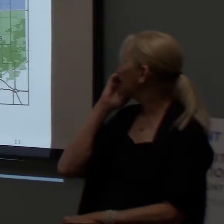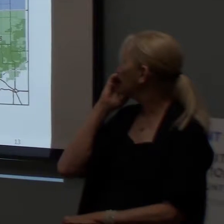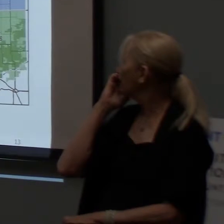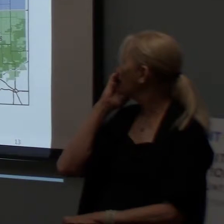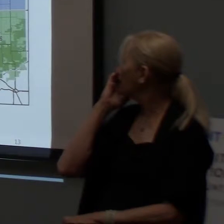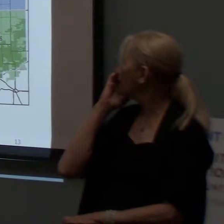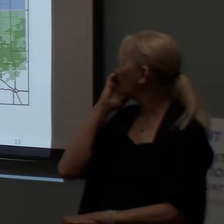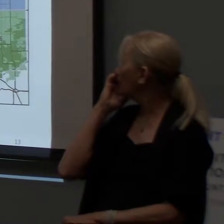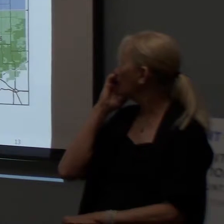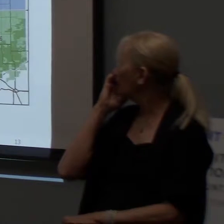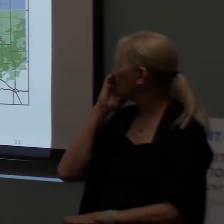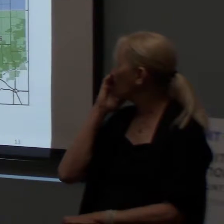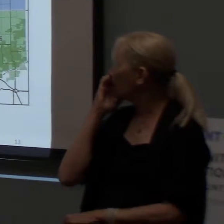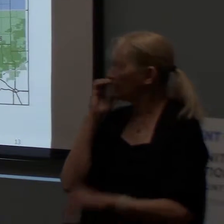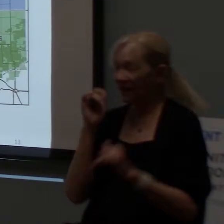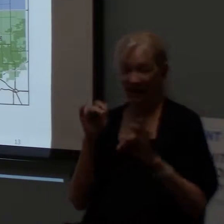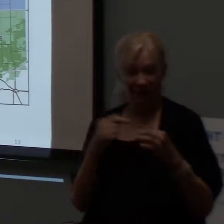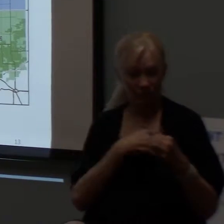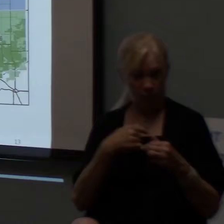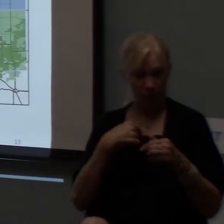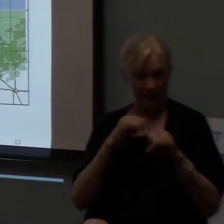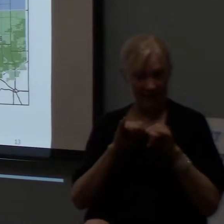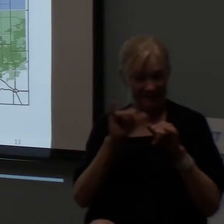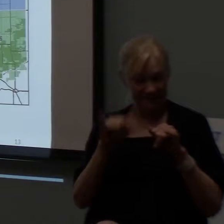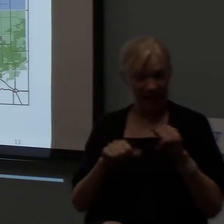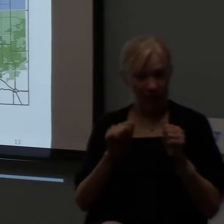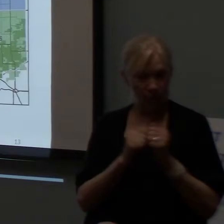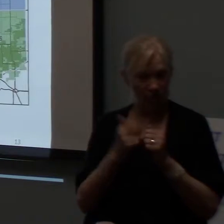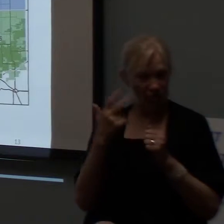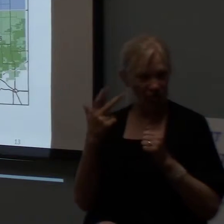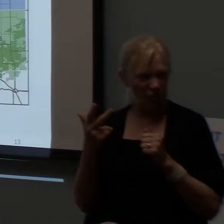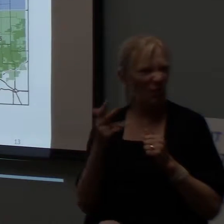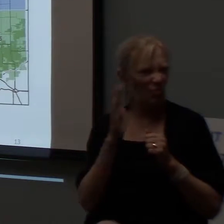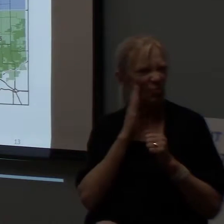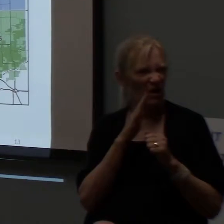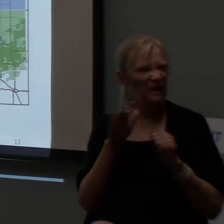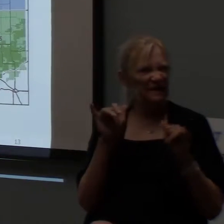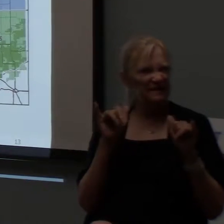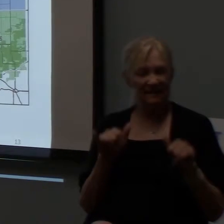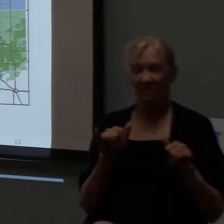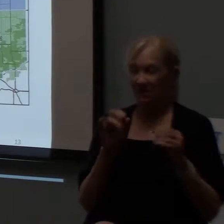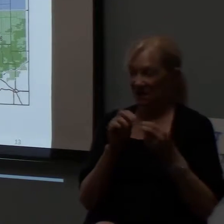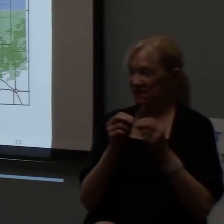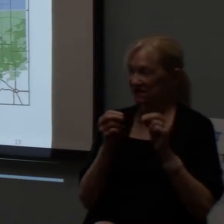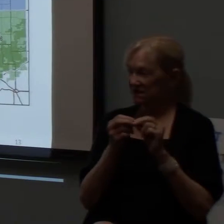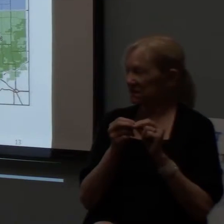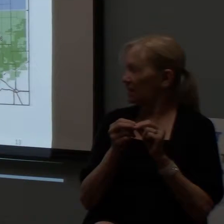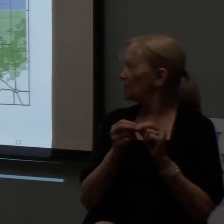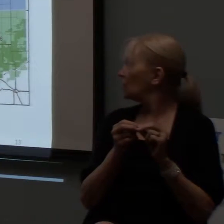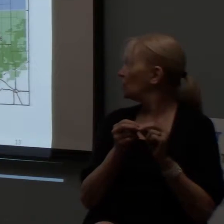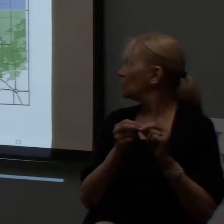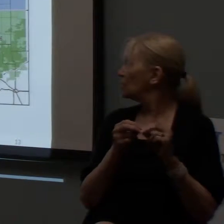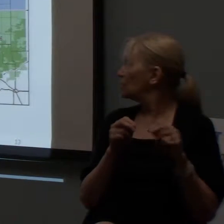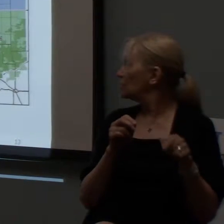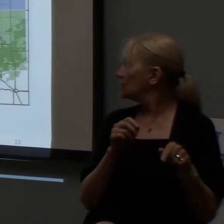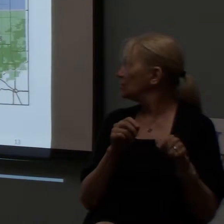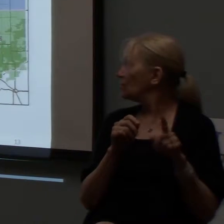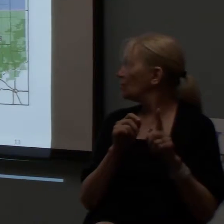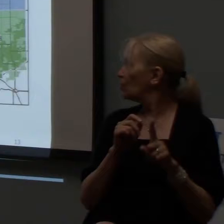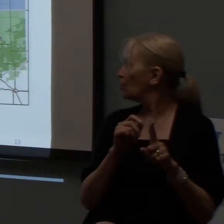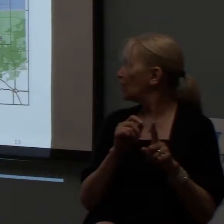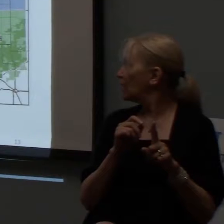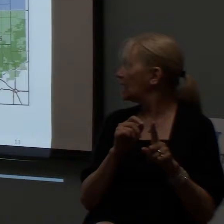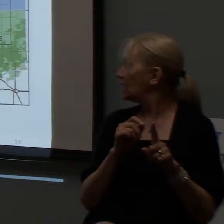And if we stay with 3 commissioners, it will look much like this. If you can see the numbers here, District 1 has the largest